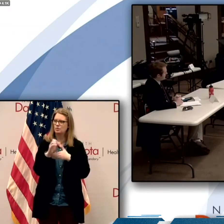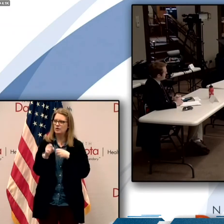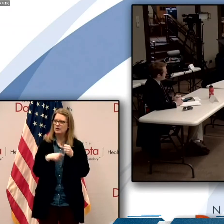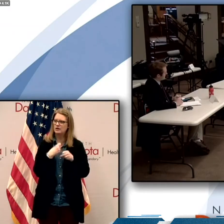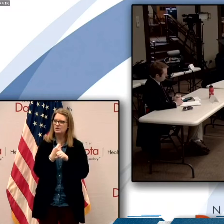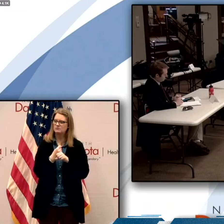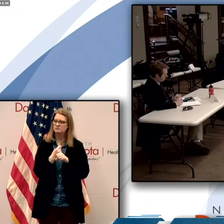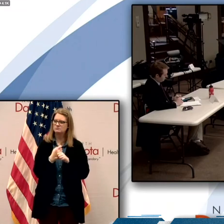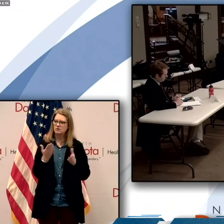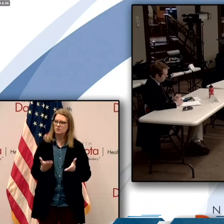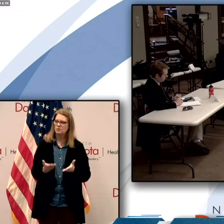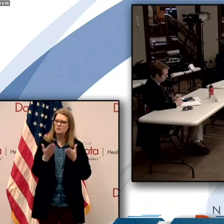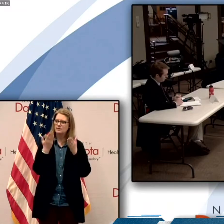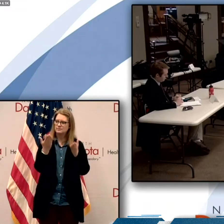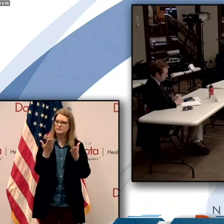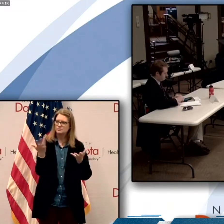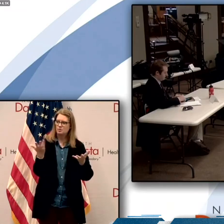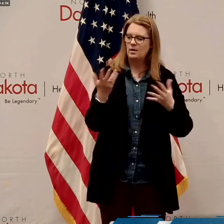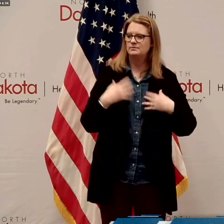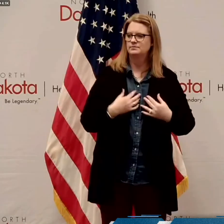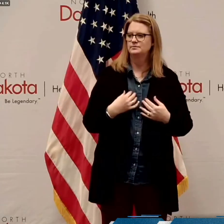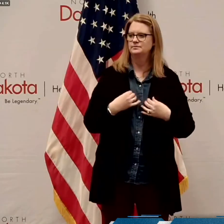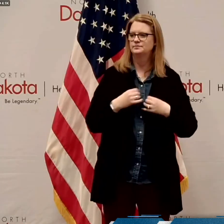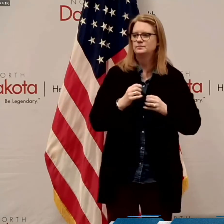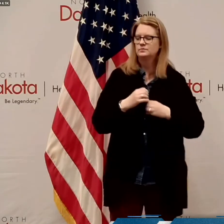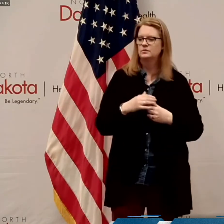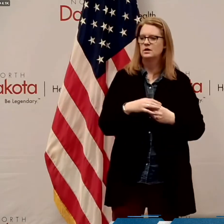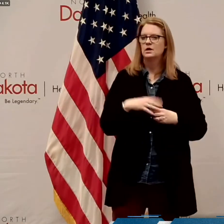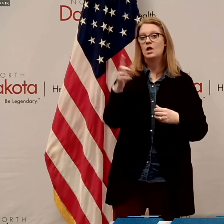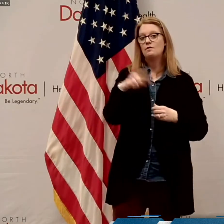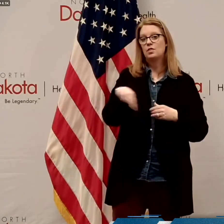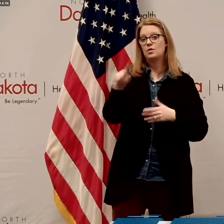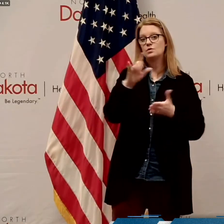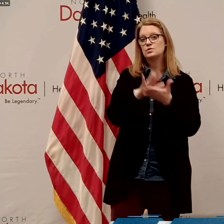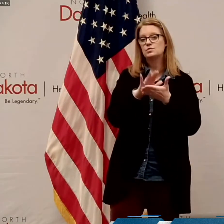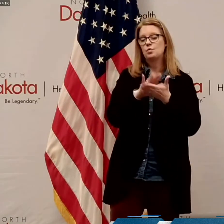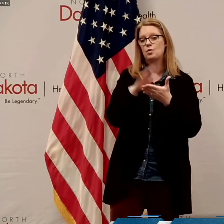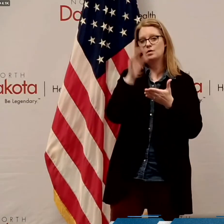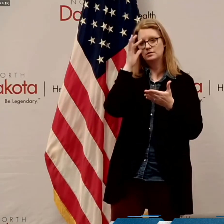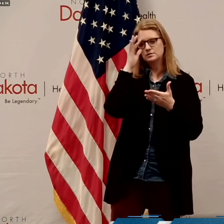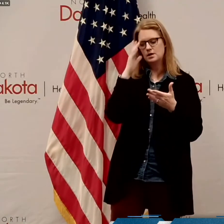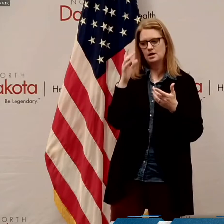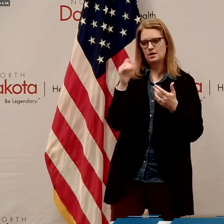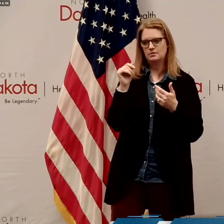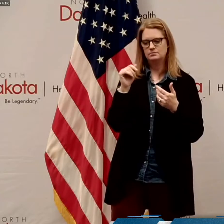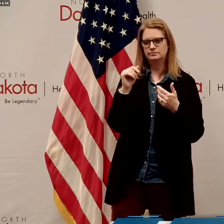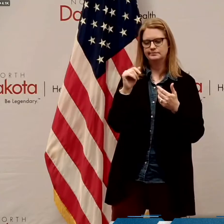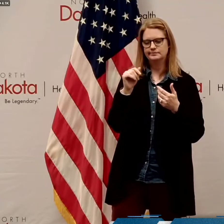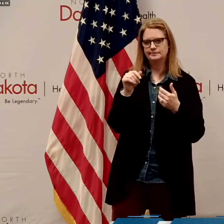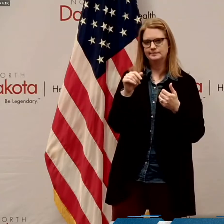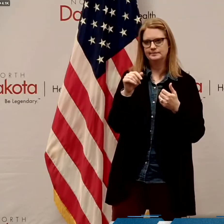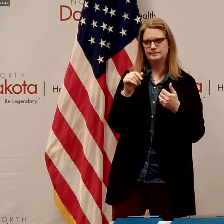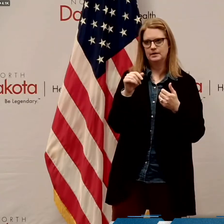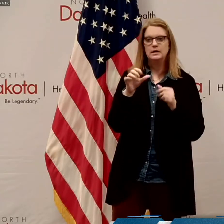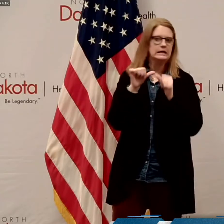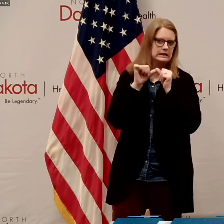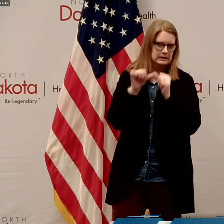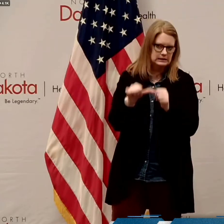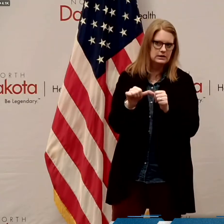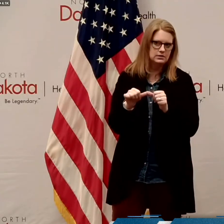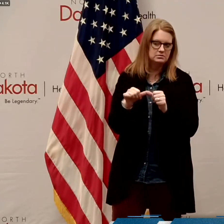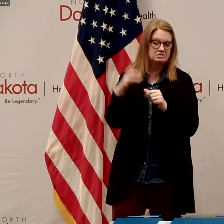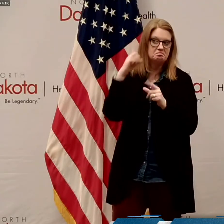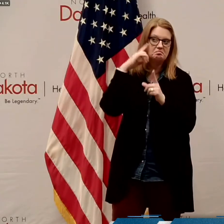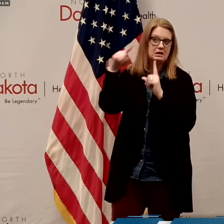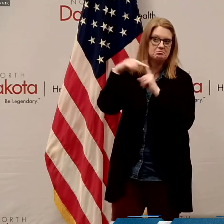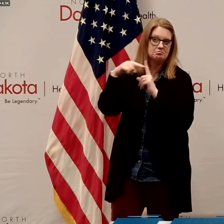would be your recommendations for them? Well, I would say to those school districts that they should, continue to remain